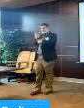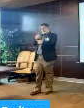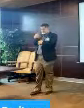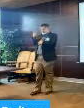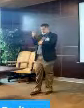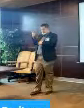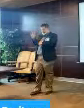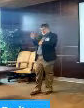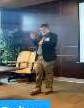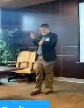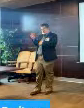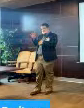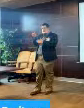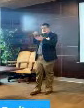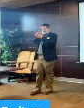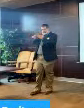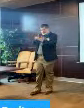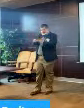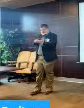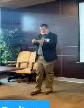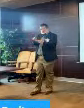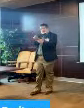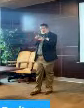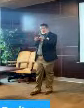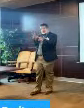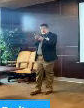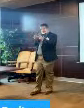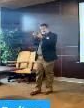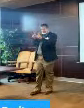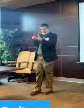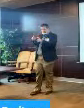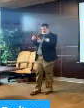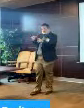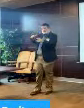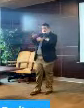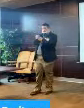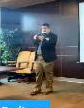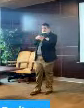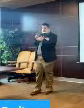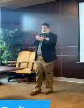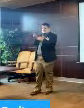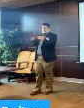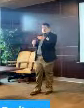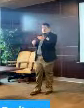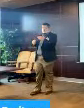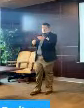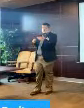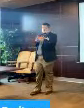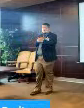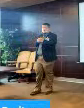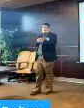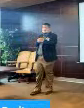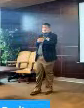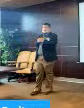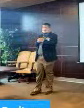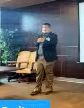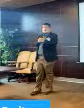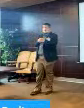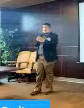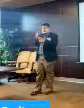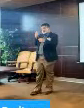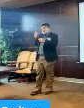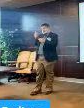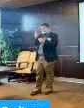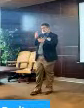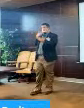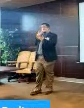24 patients under investigation, so we continue to test quite a bit on a daily basis. One, I think,